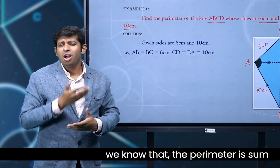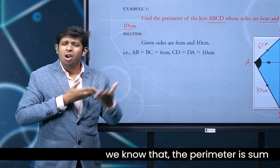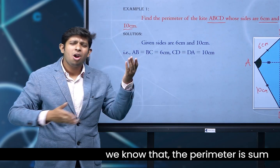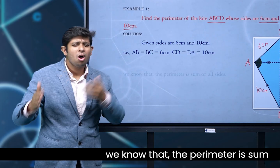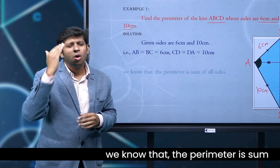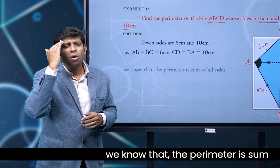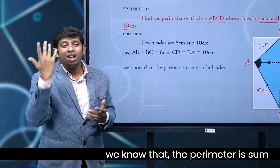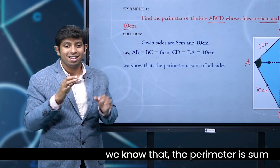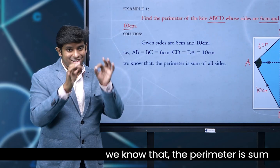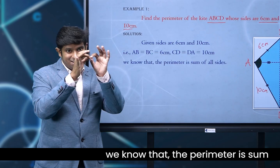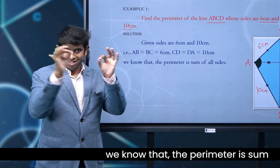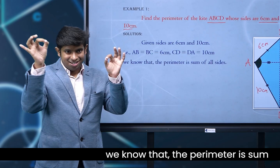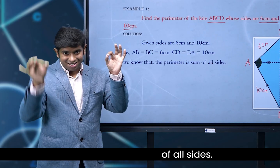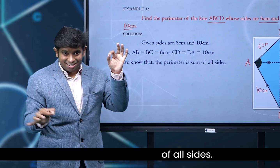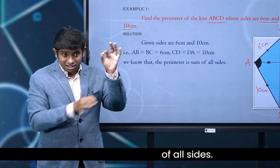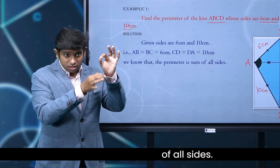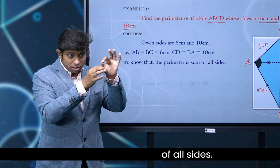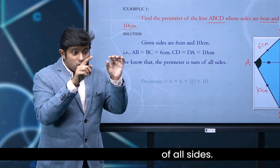We know that the perimeter is sum of all sides.